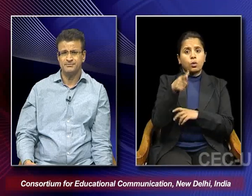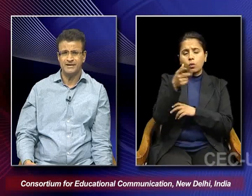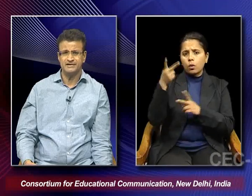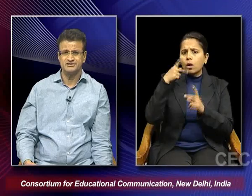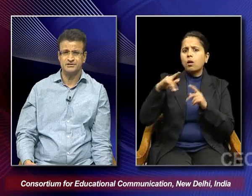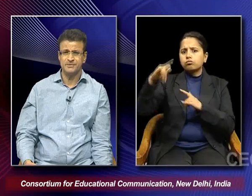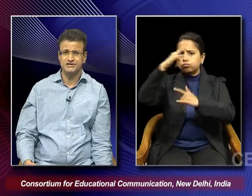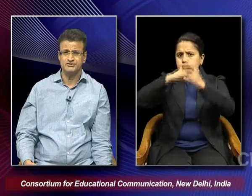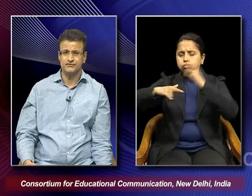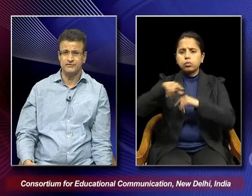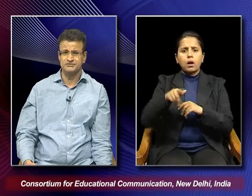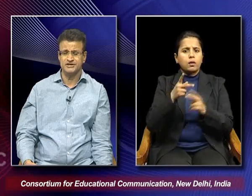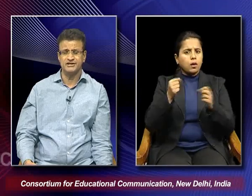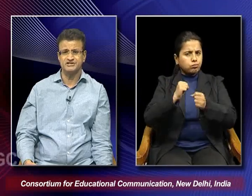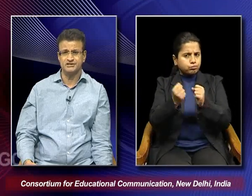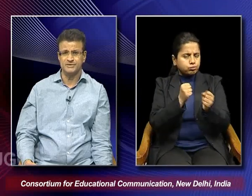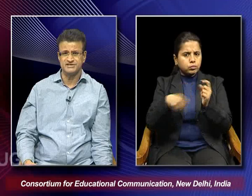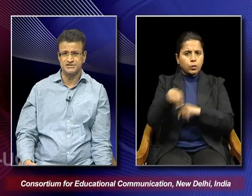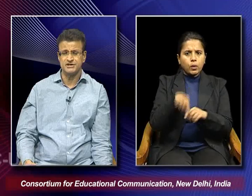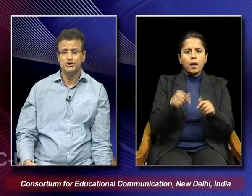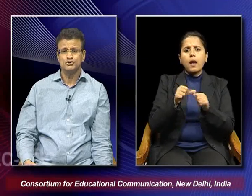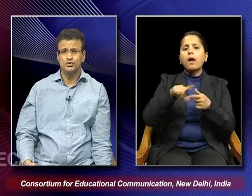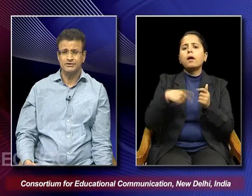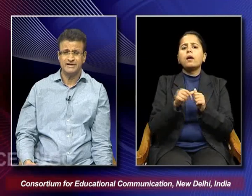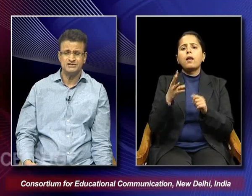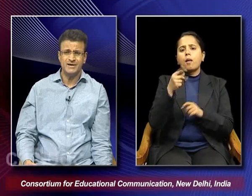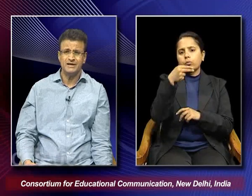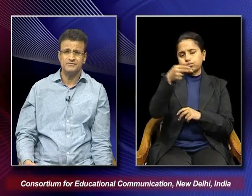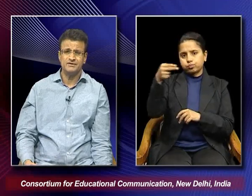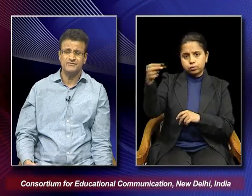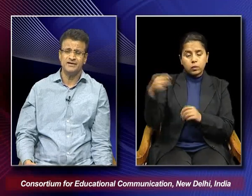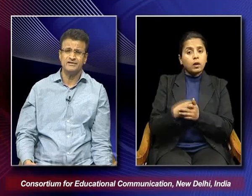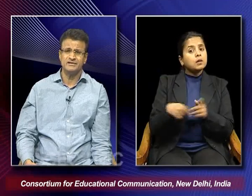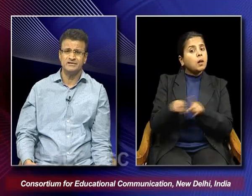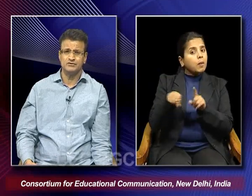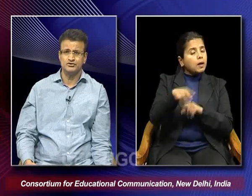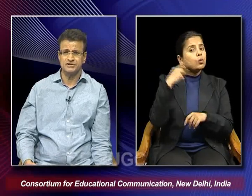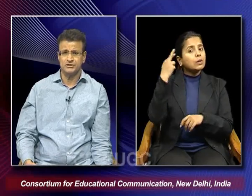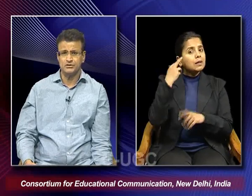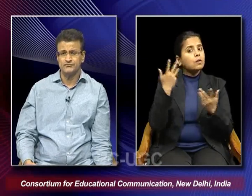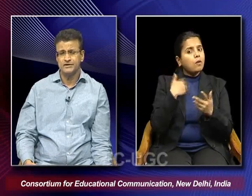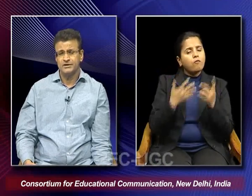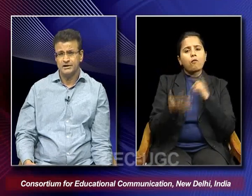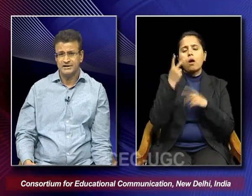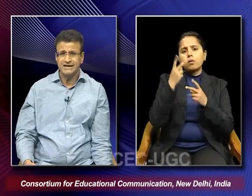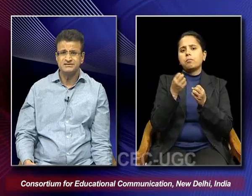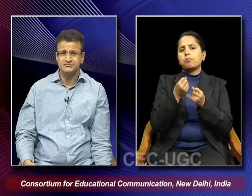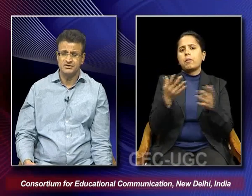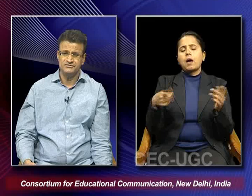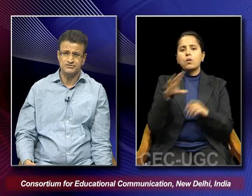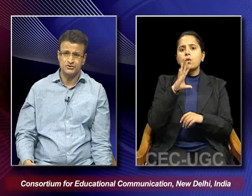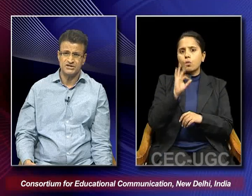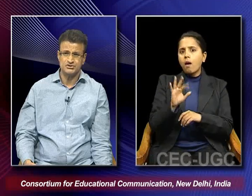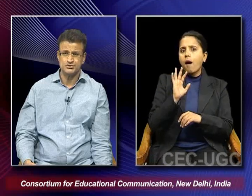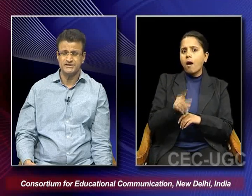provided pilots and planes for film's aerial sequences. So that is why we find that there was a lot of realism